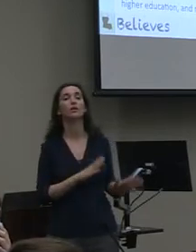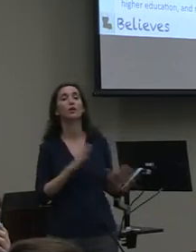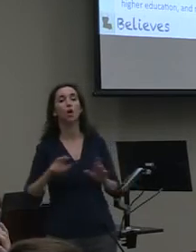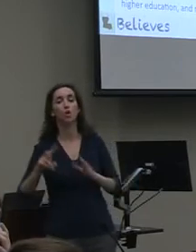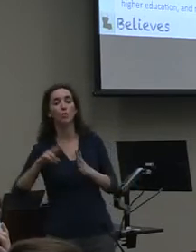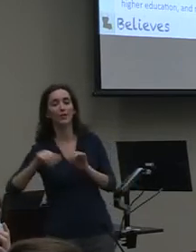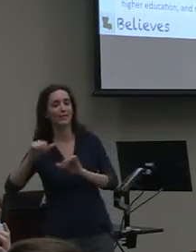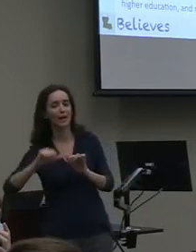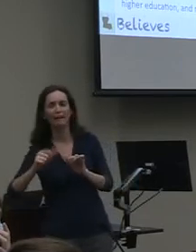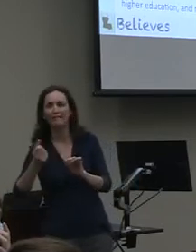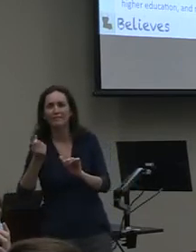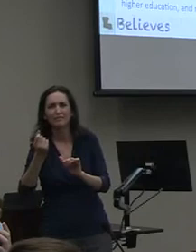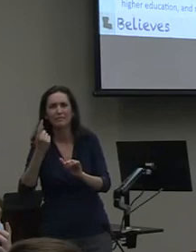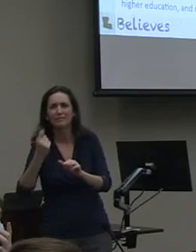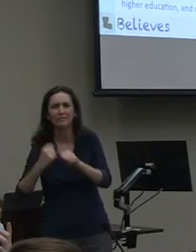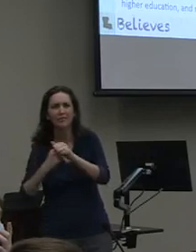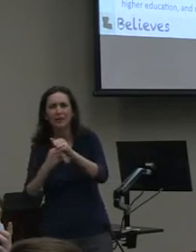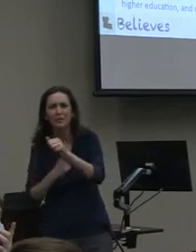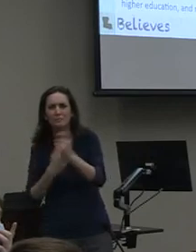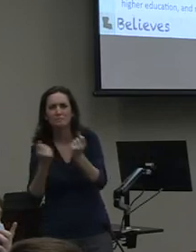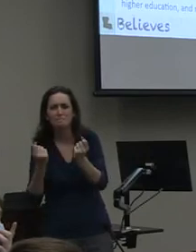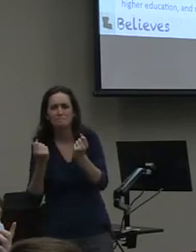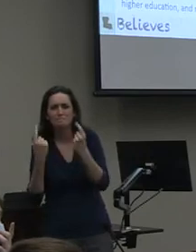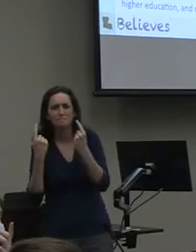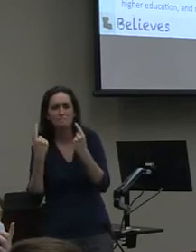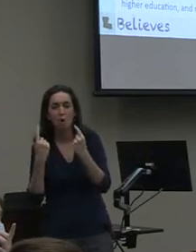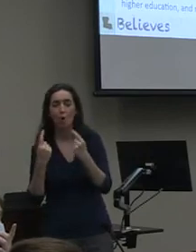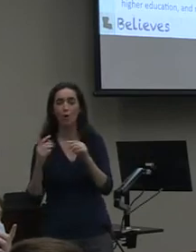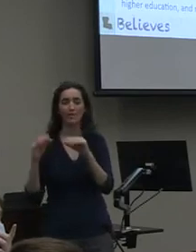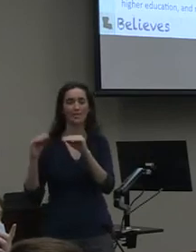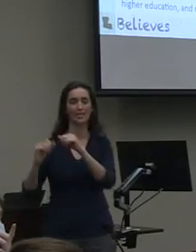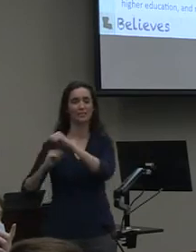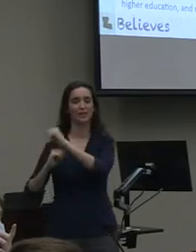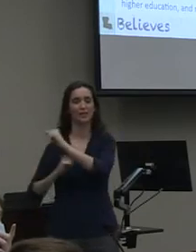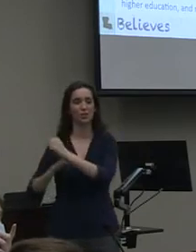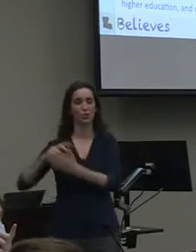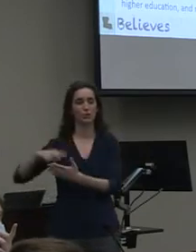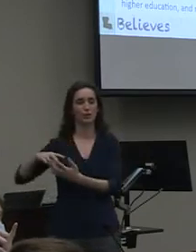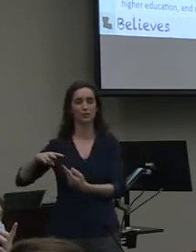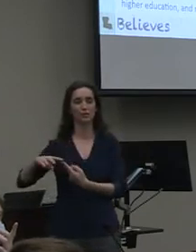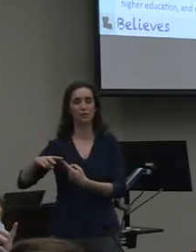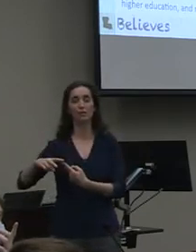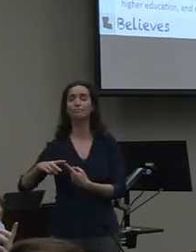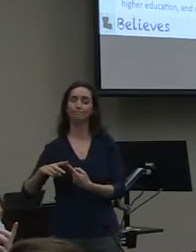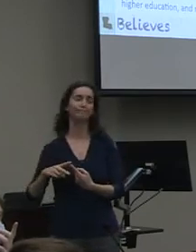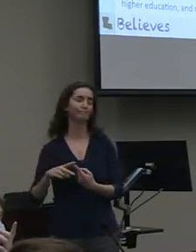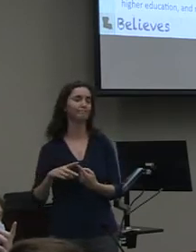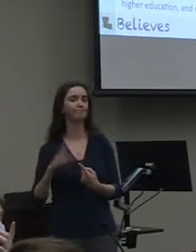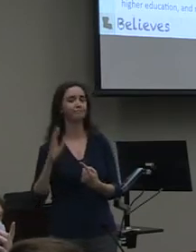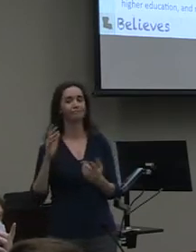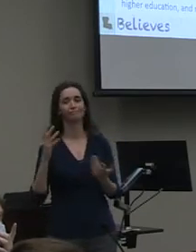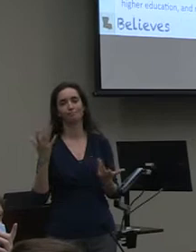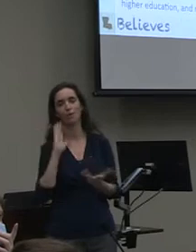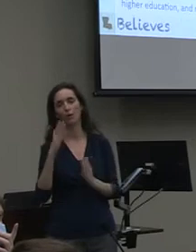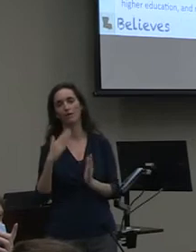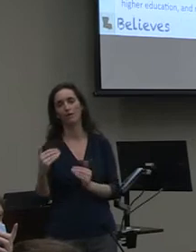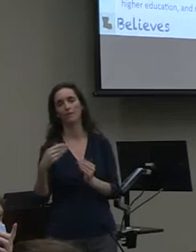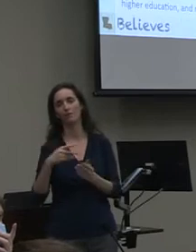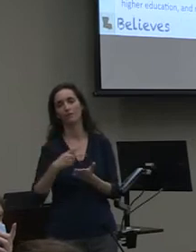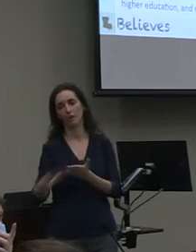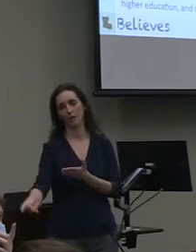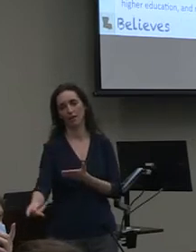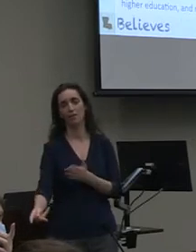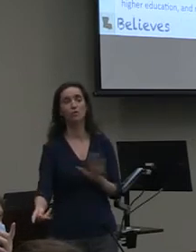the science of reading or the foundations of teaching reading, we're expecting them to fail. So I would love to ask if we